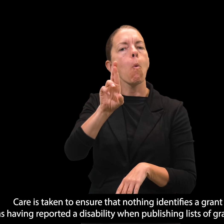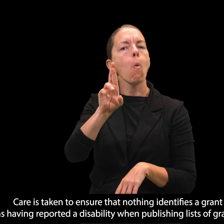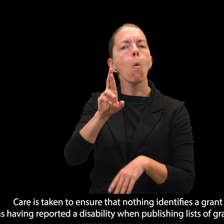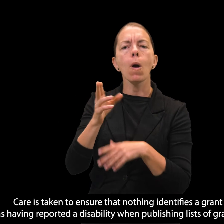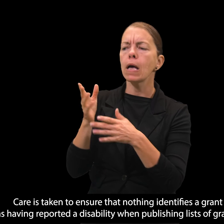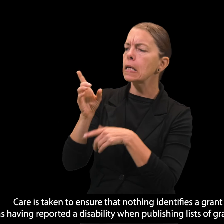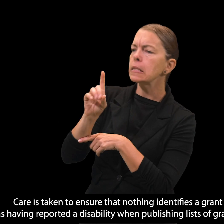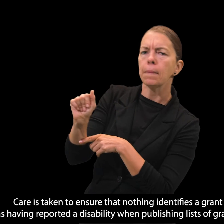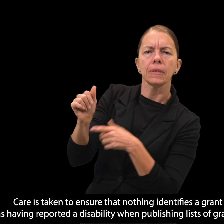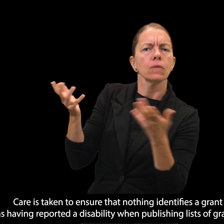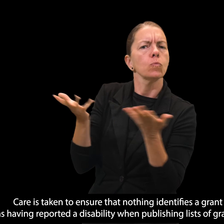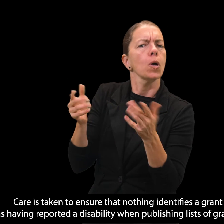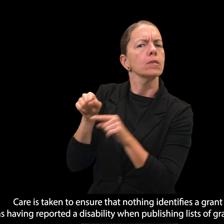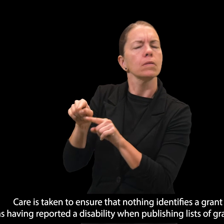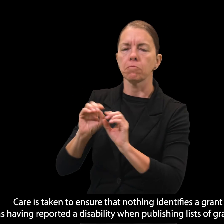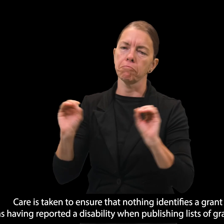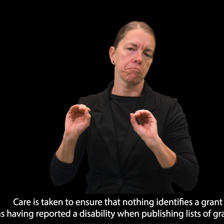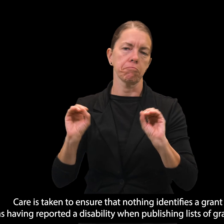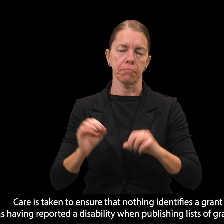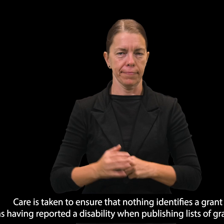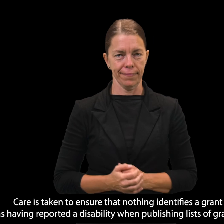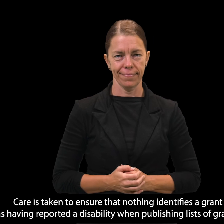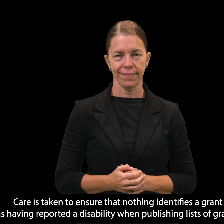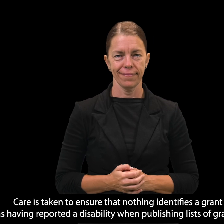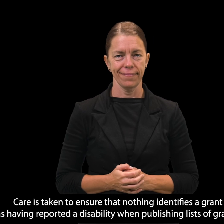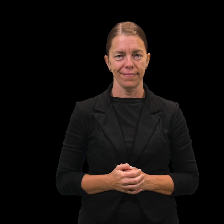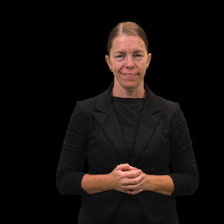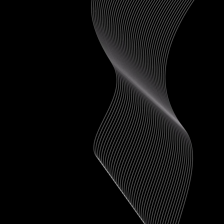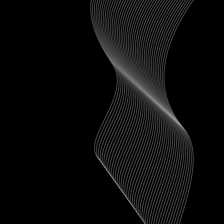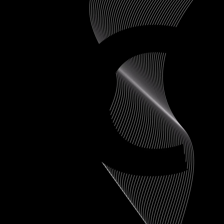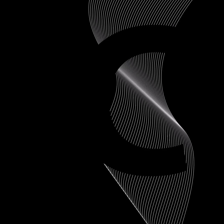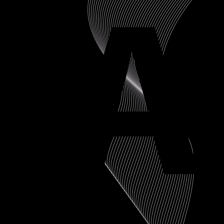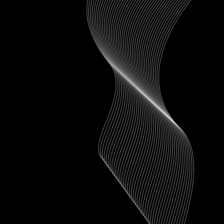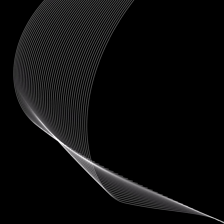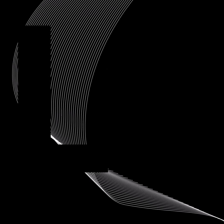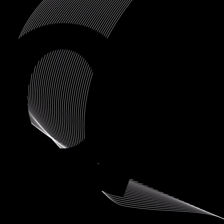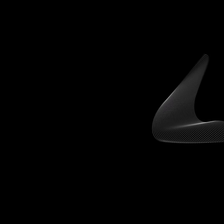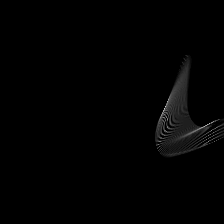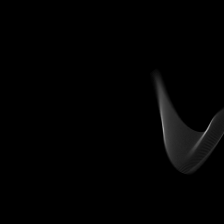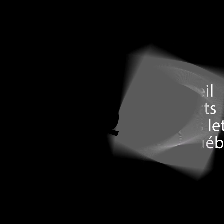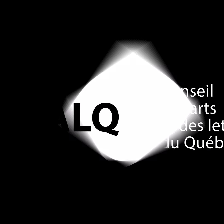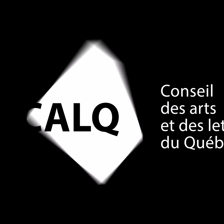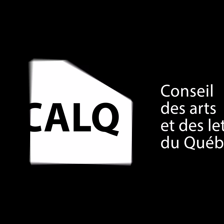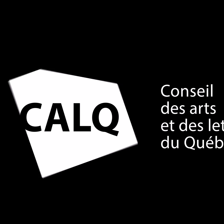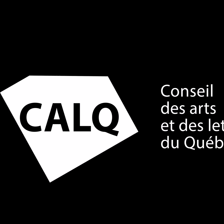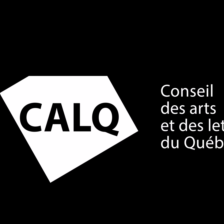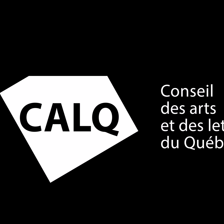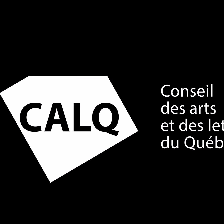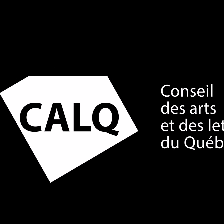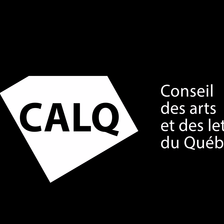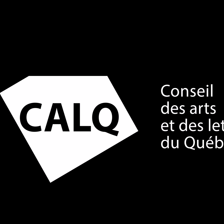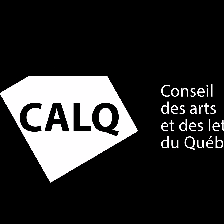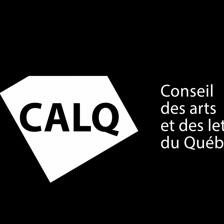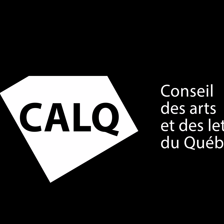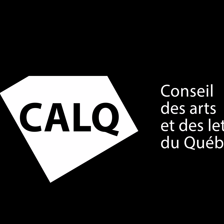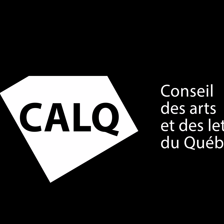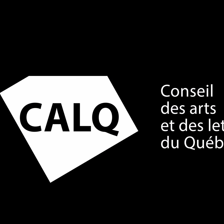when publishing list of grants awarded A grantesty in the